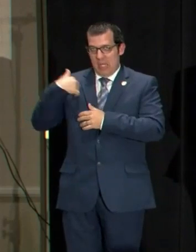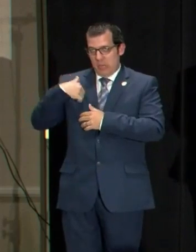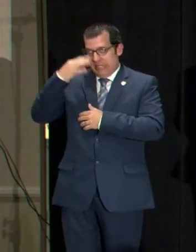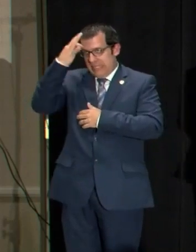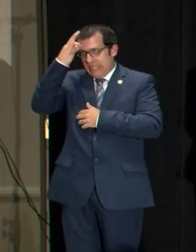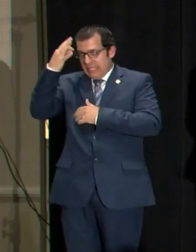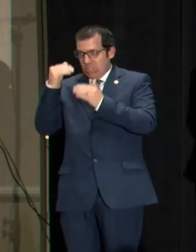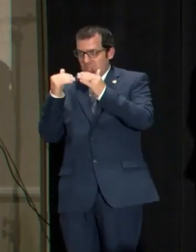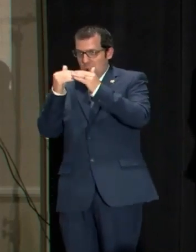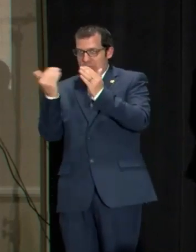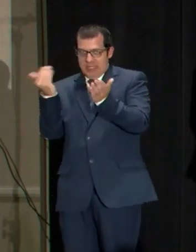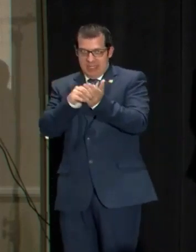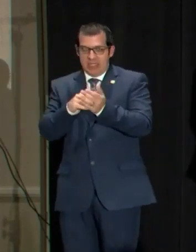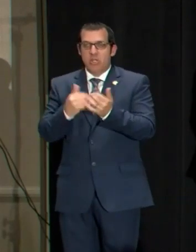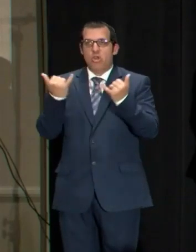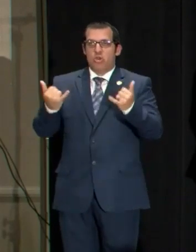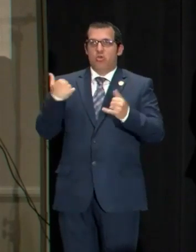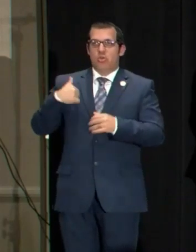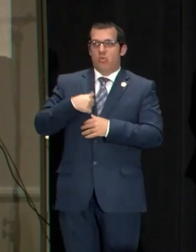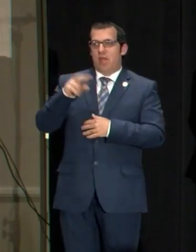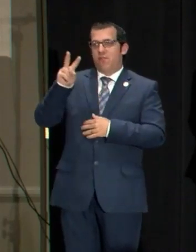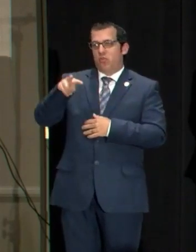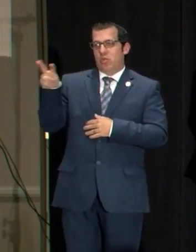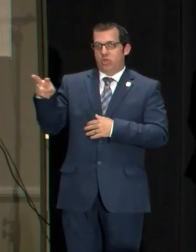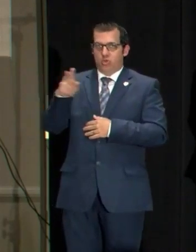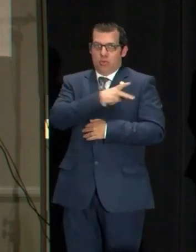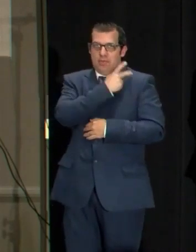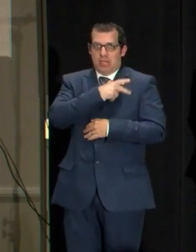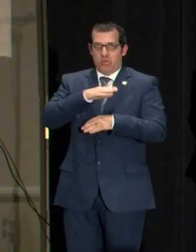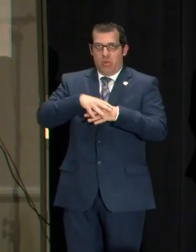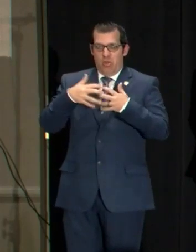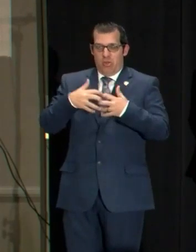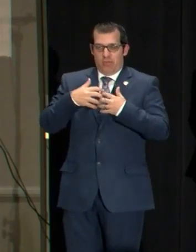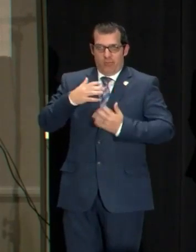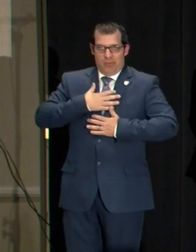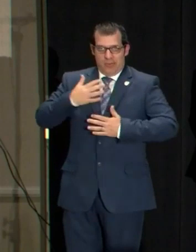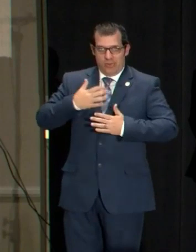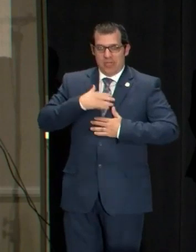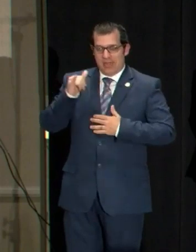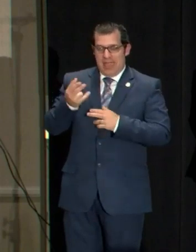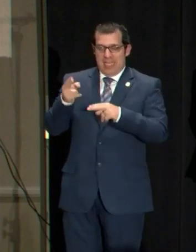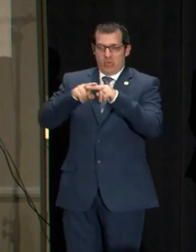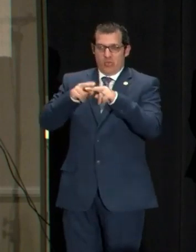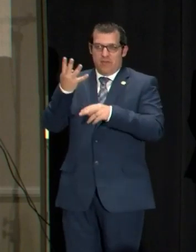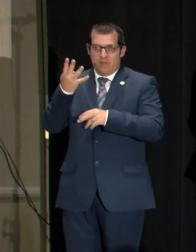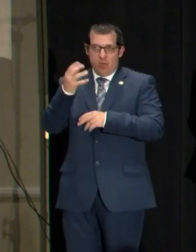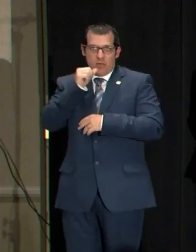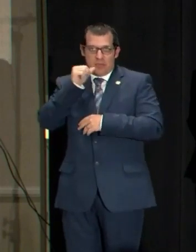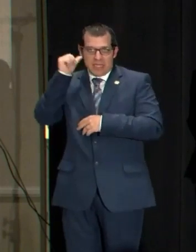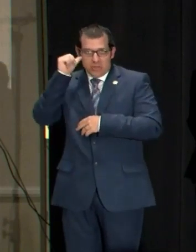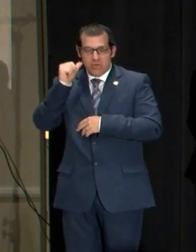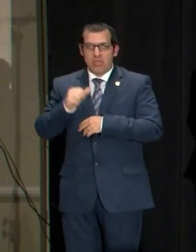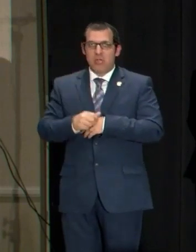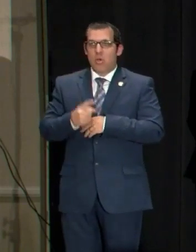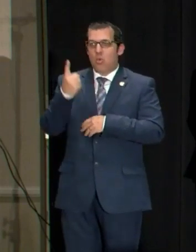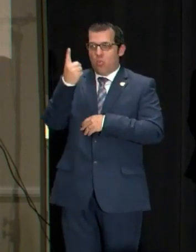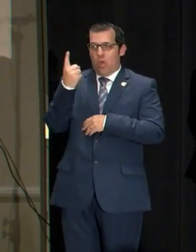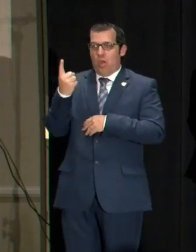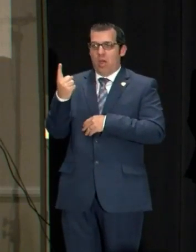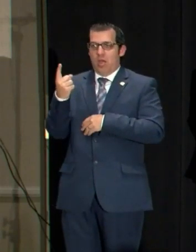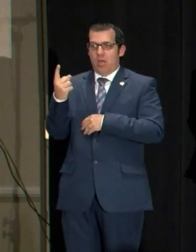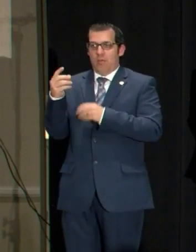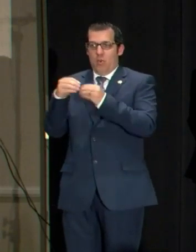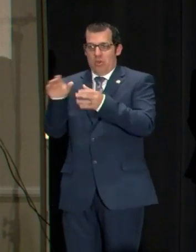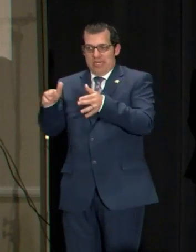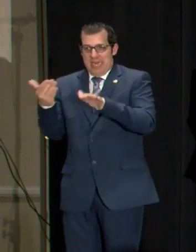We have currently 22 patients on a ventilator. That's an increase of 4 from yesterday. We've had 1 additional death, so we're